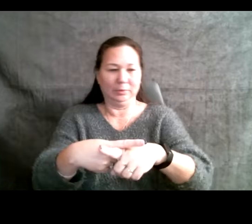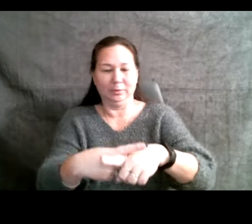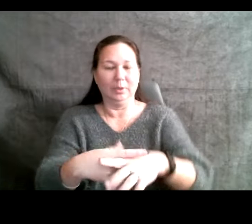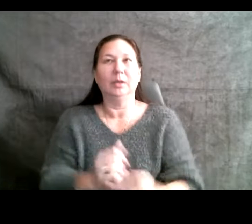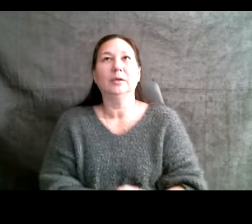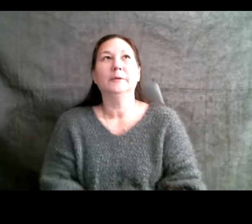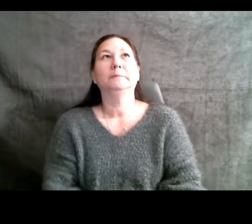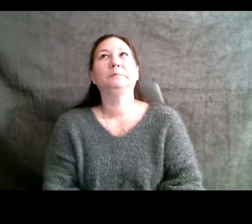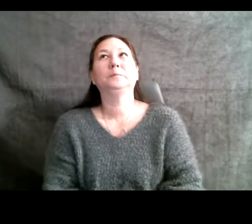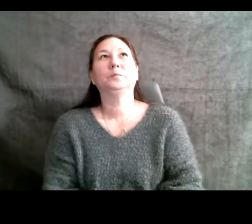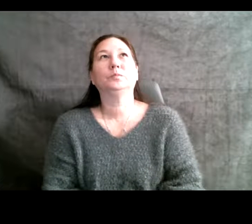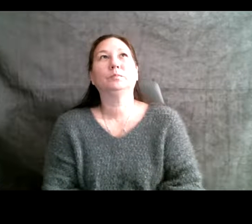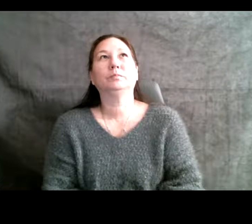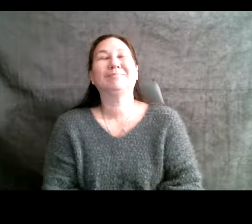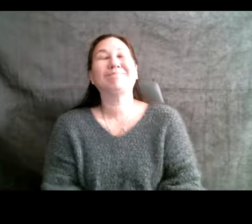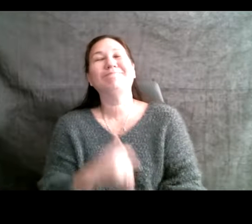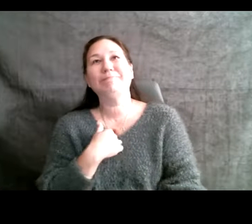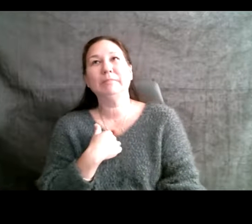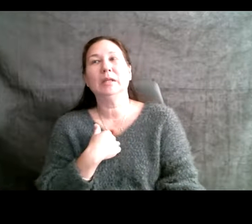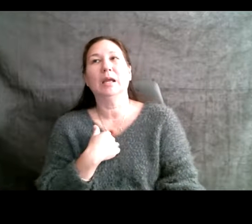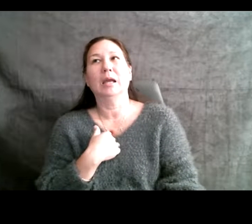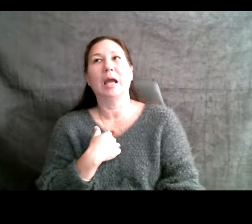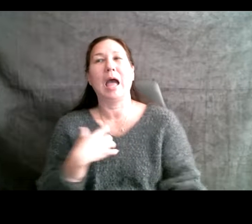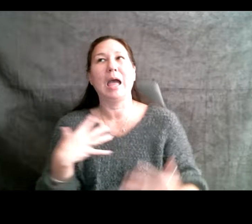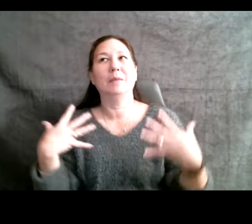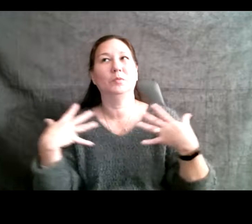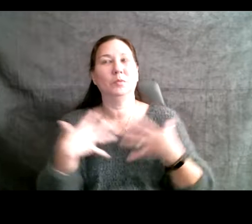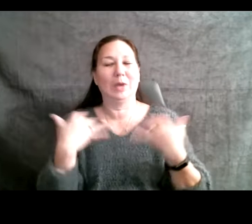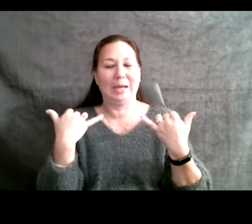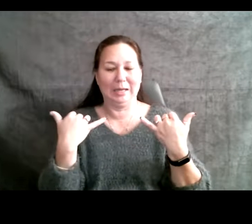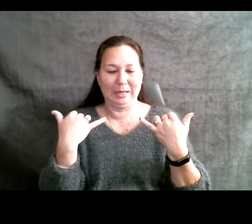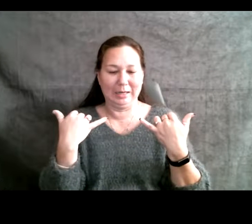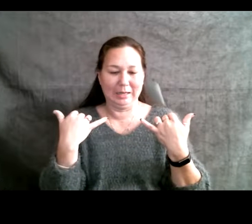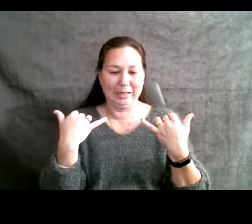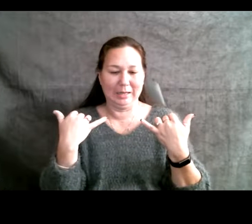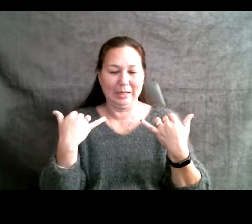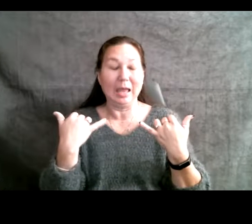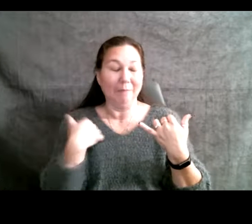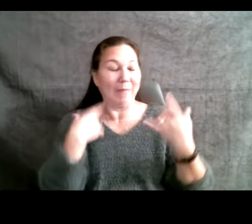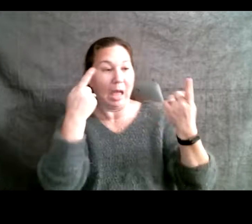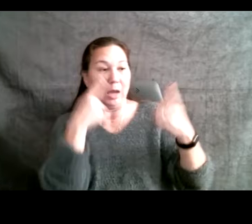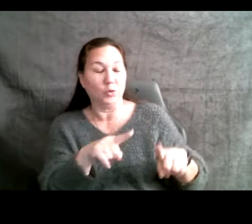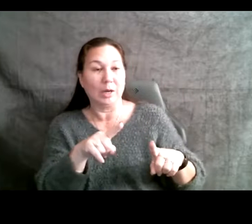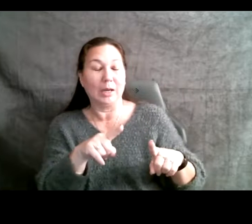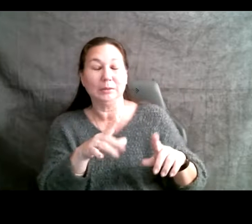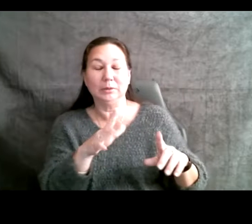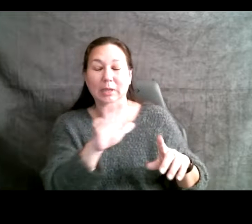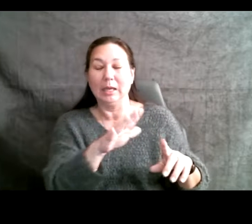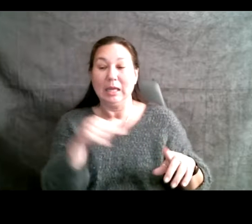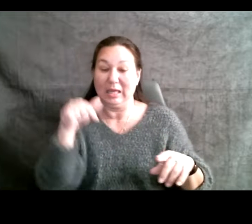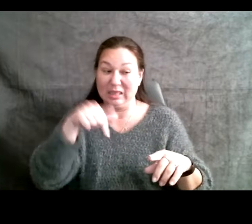I fear though that even some of these things that we've identified now, and I agree with you, Marcos, this is really humbling, even